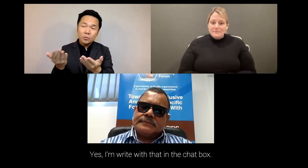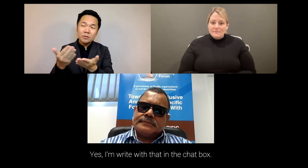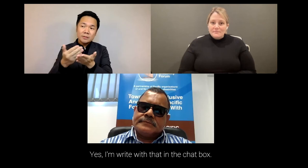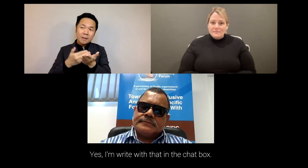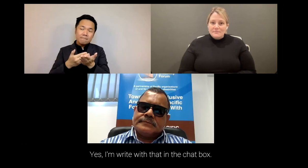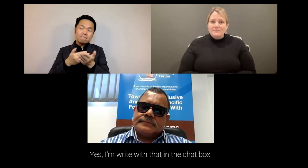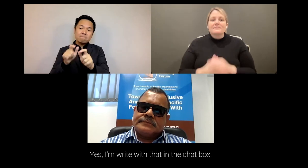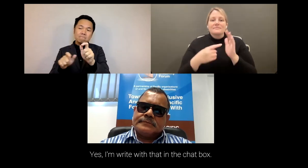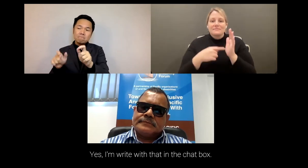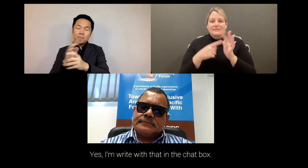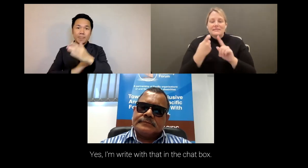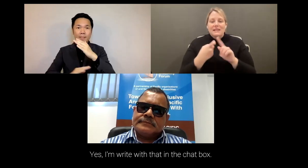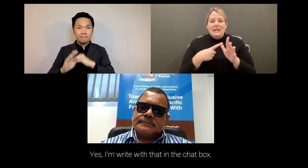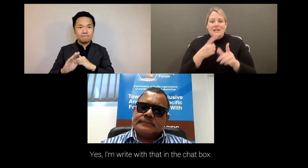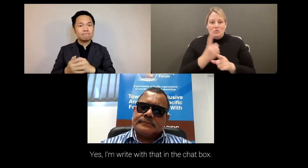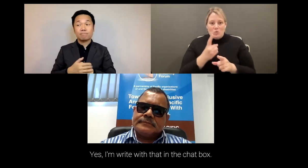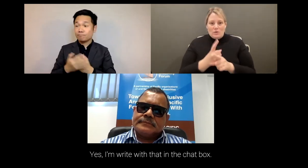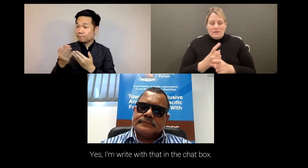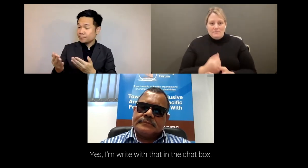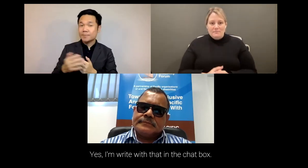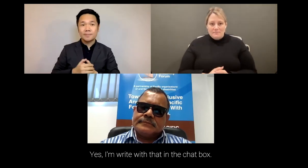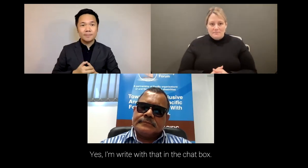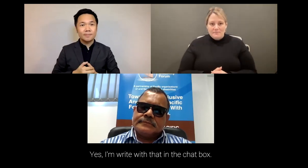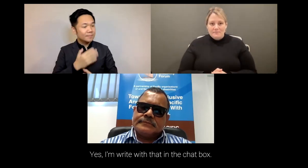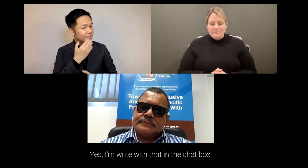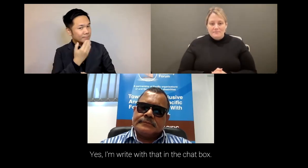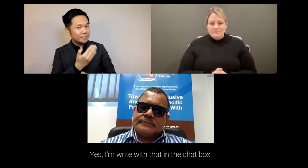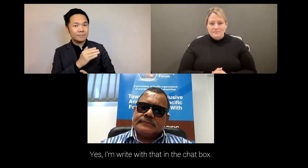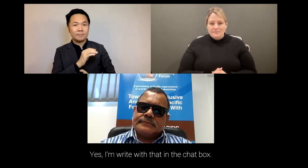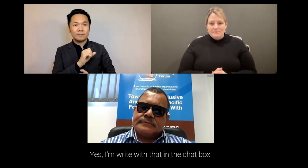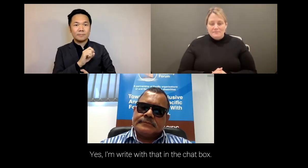Yes, I will write in that